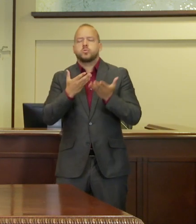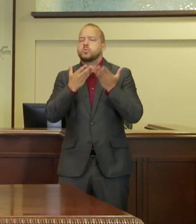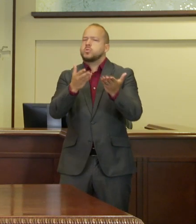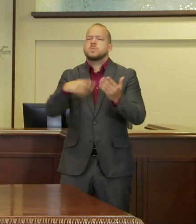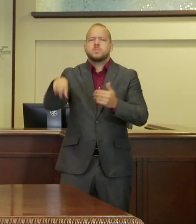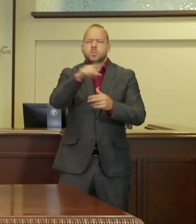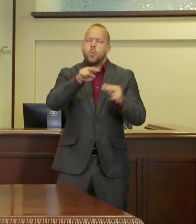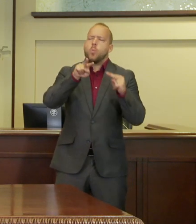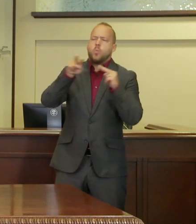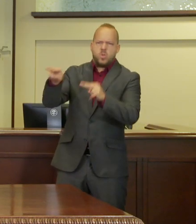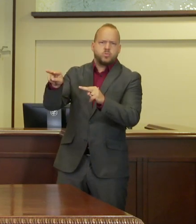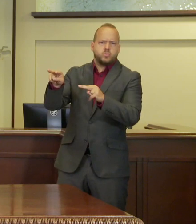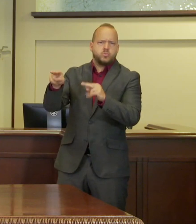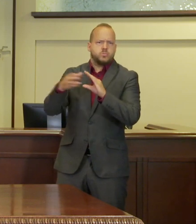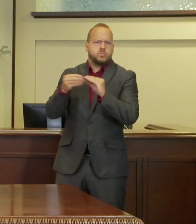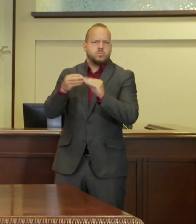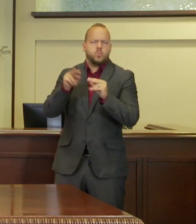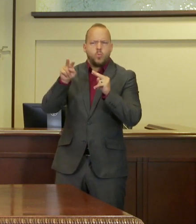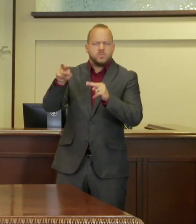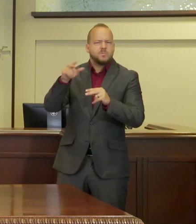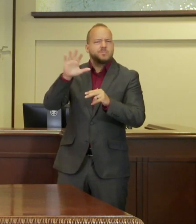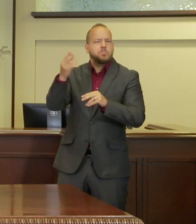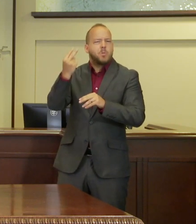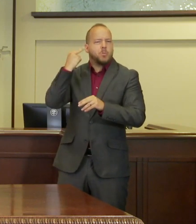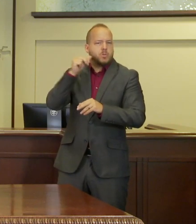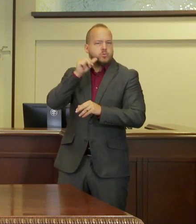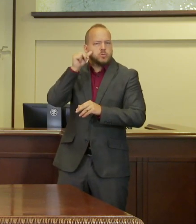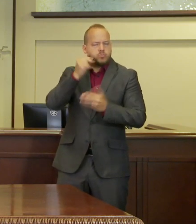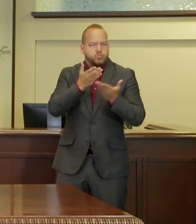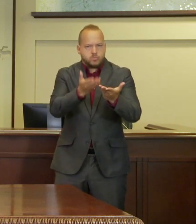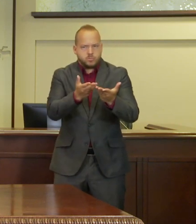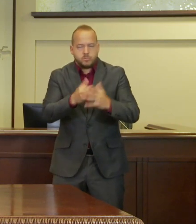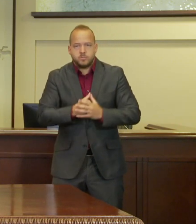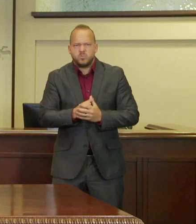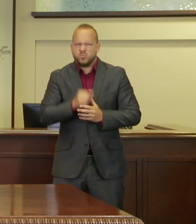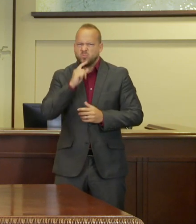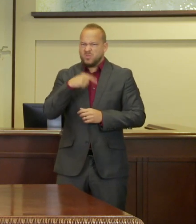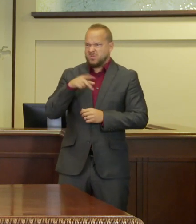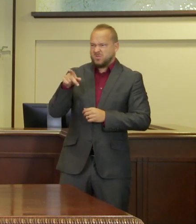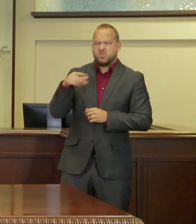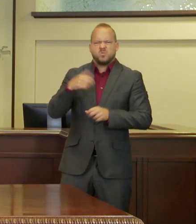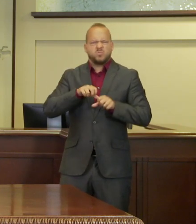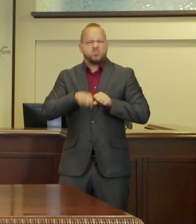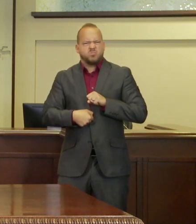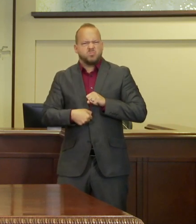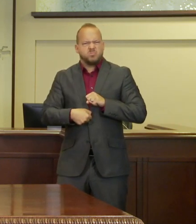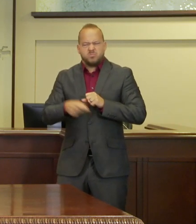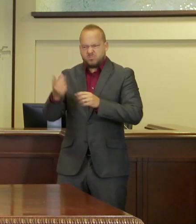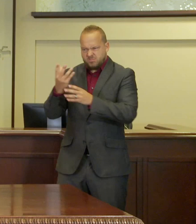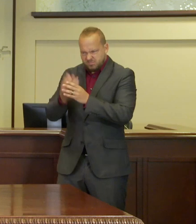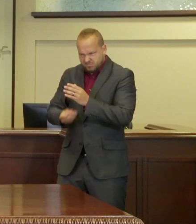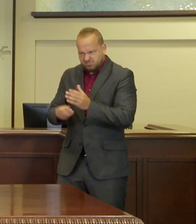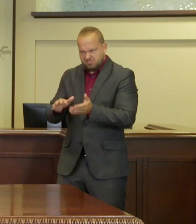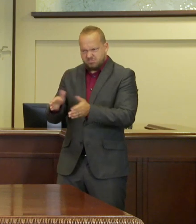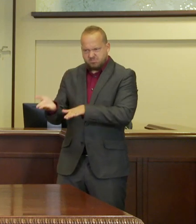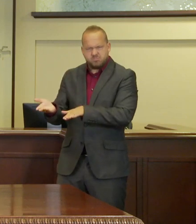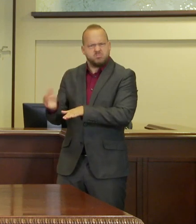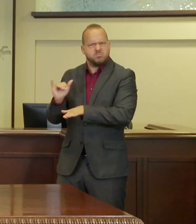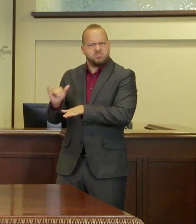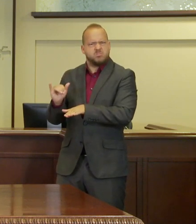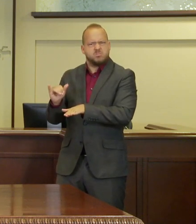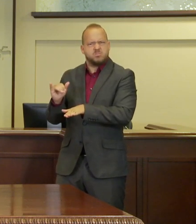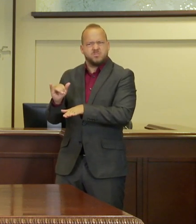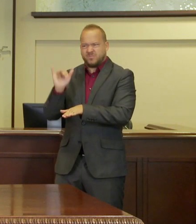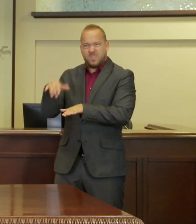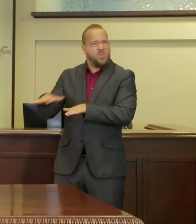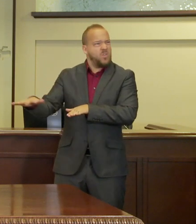time to do it. I grieved for his death, and I grieved for the deaths of all Black people who've